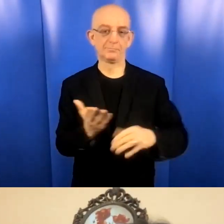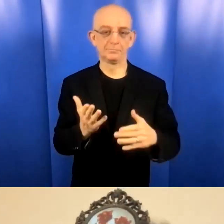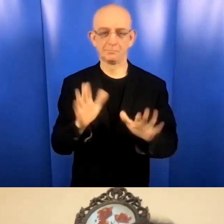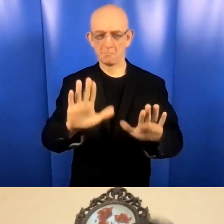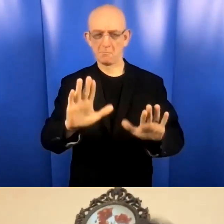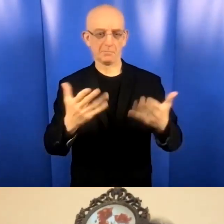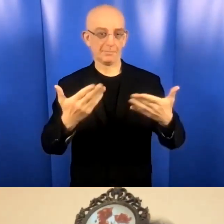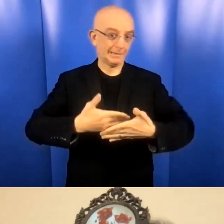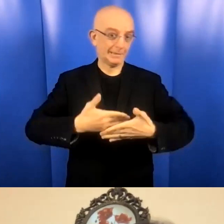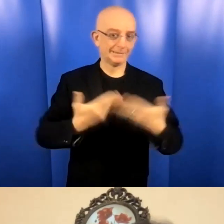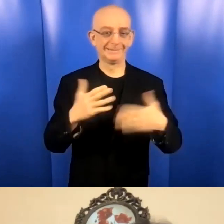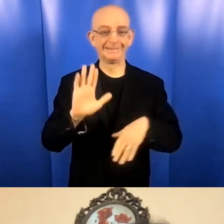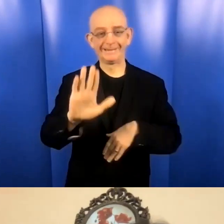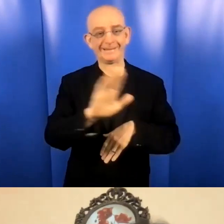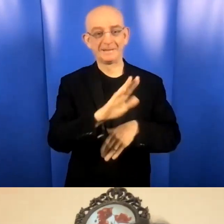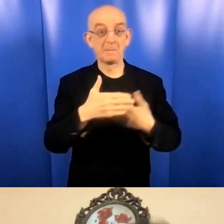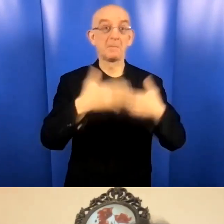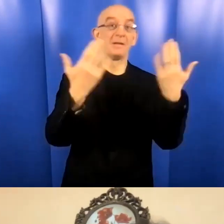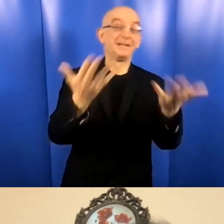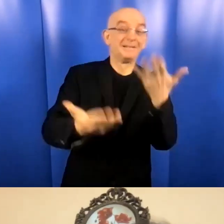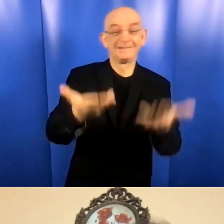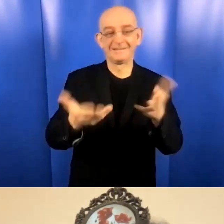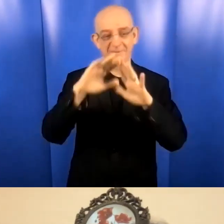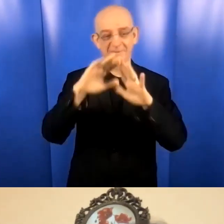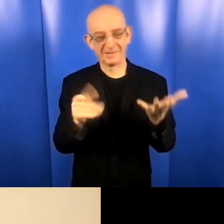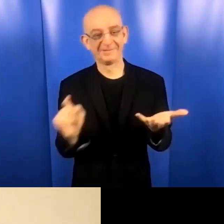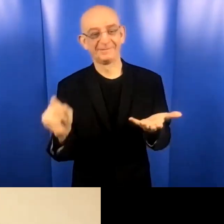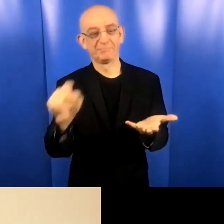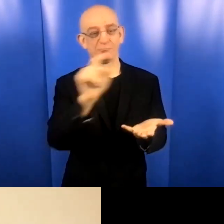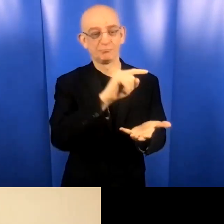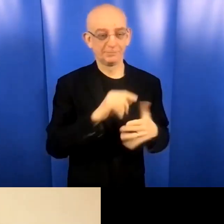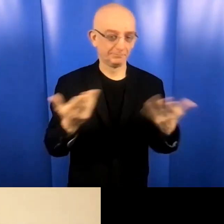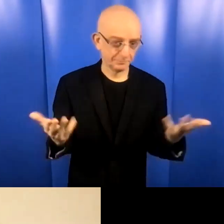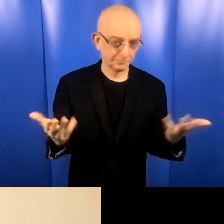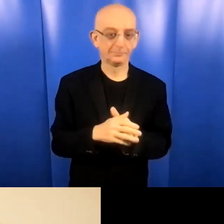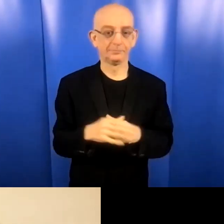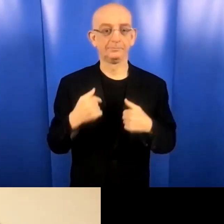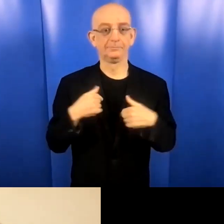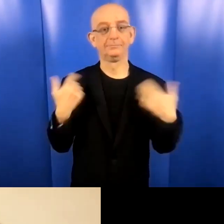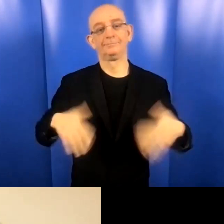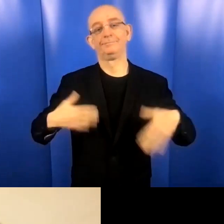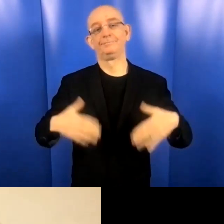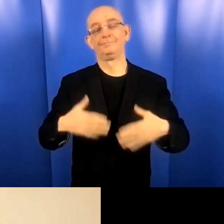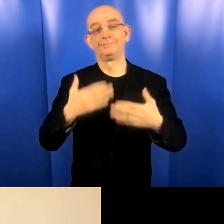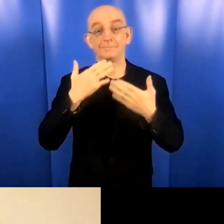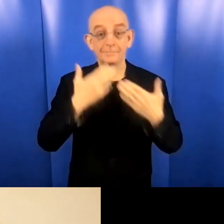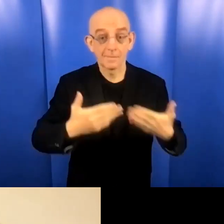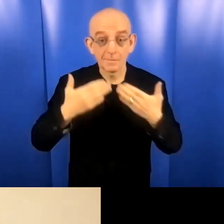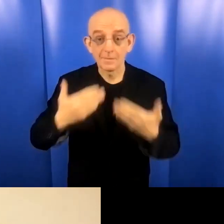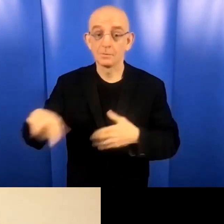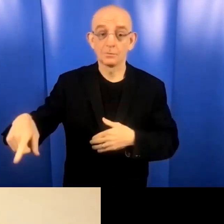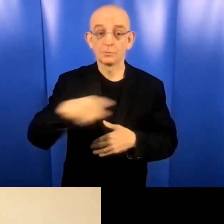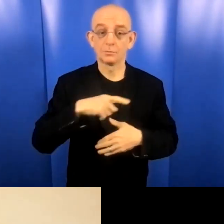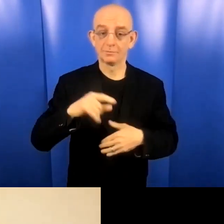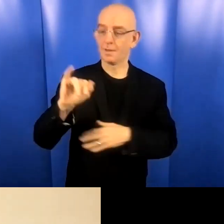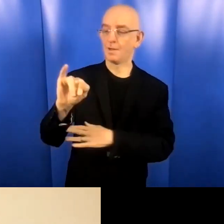friends over here. So I'm very much thankful for IDDC for providing this opportunity. I am